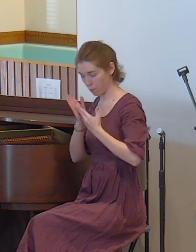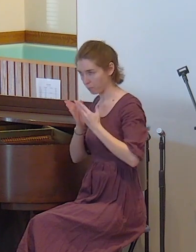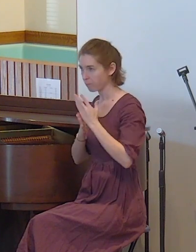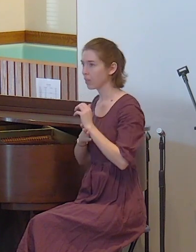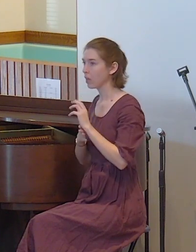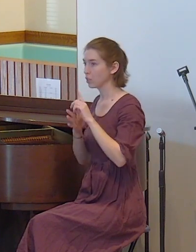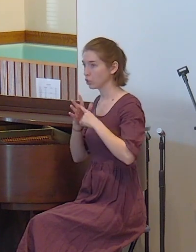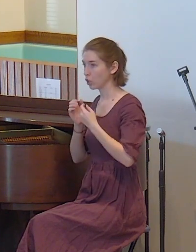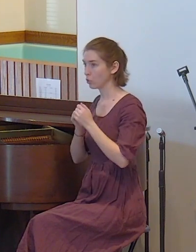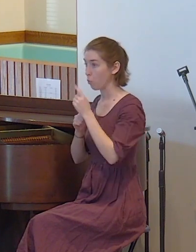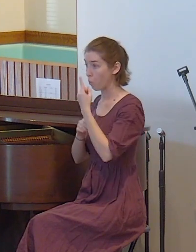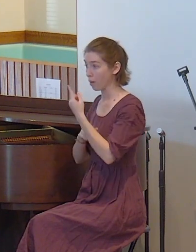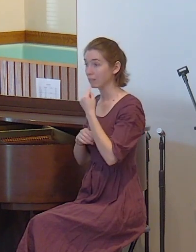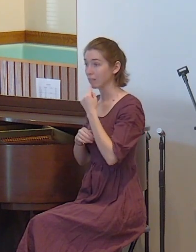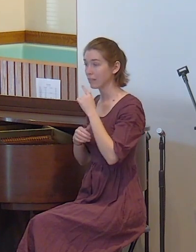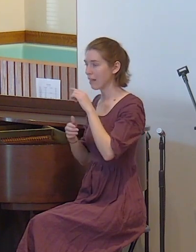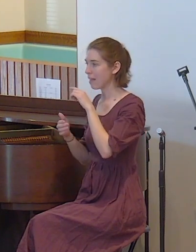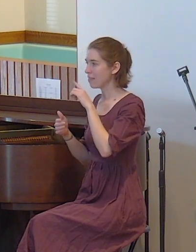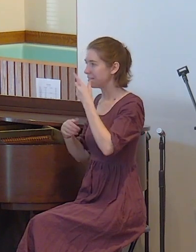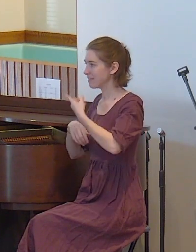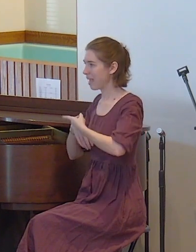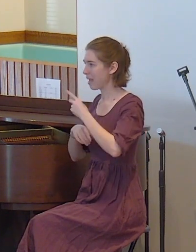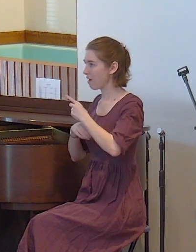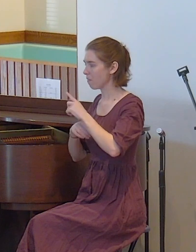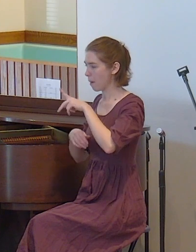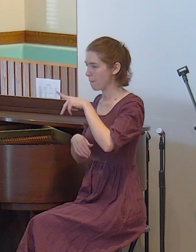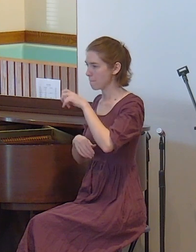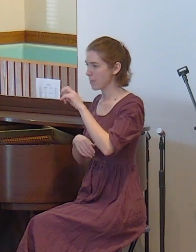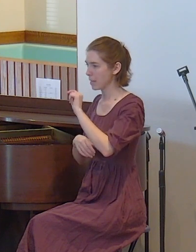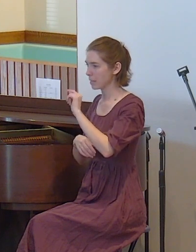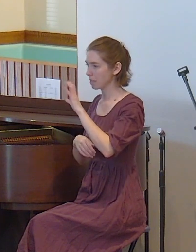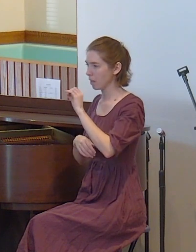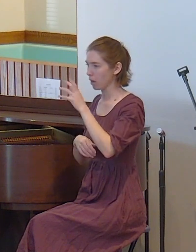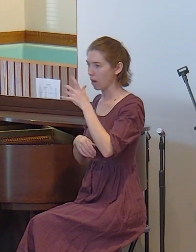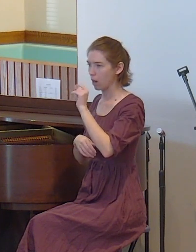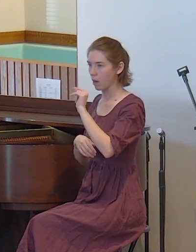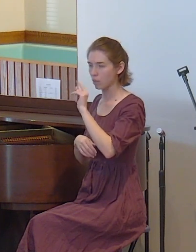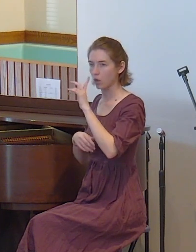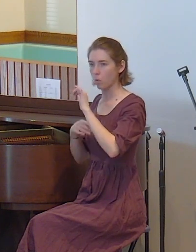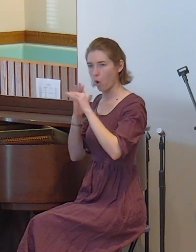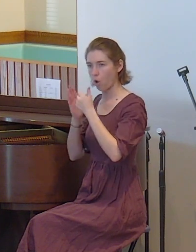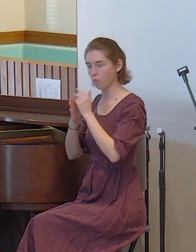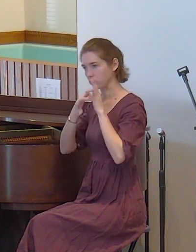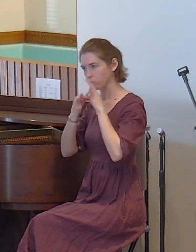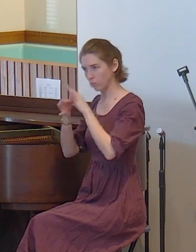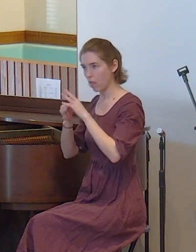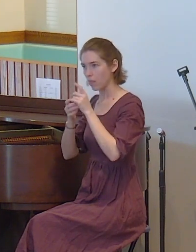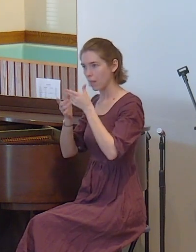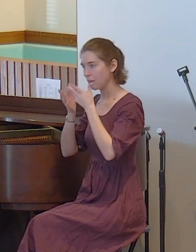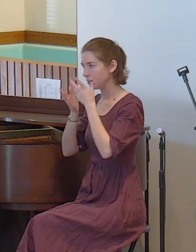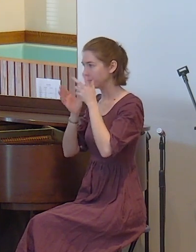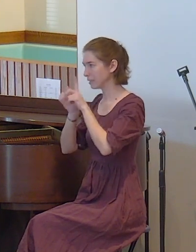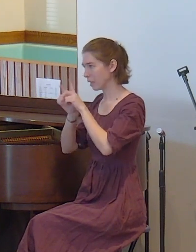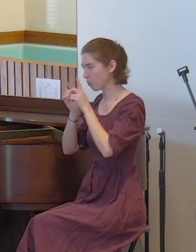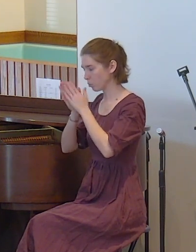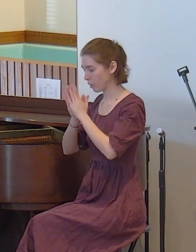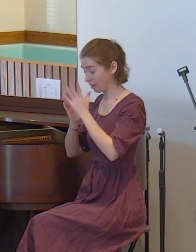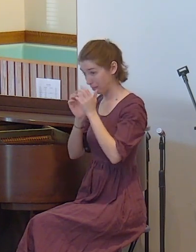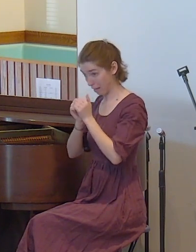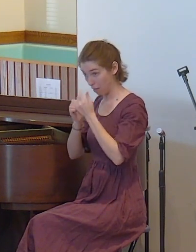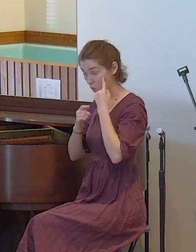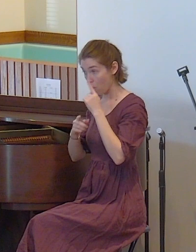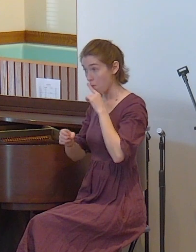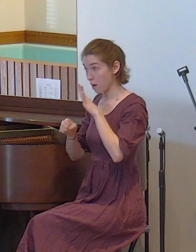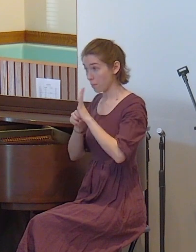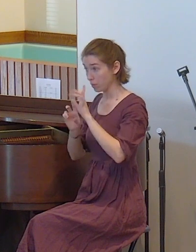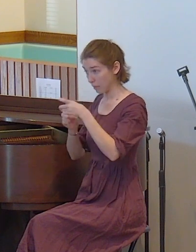Starts there in verse 1. It says, on the day of Pentecost had come, they were all fully in one accord in one place. The disciples were praying together, right, for this